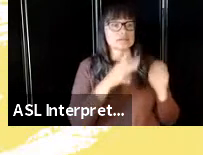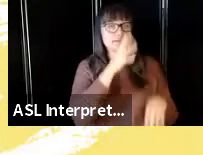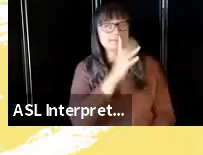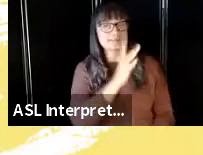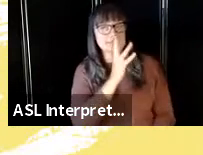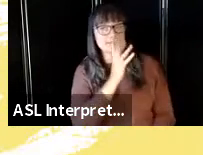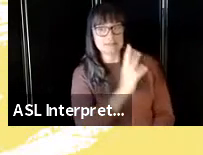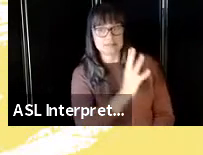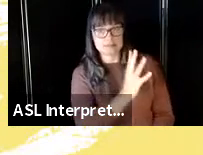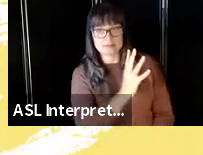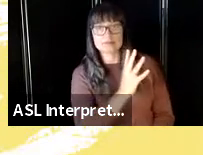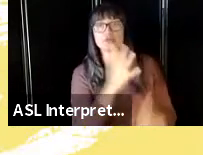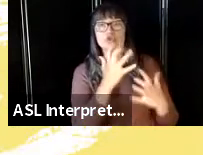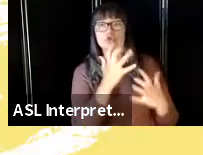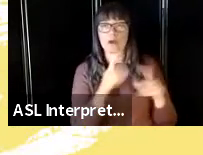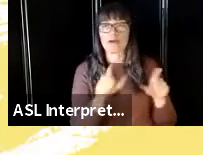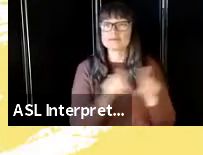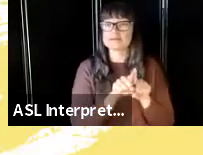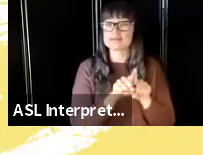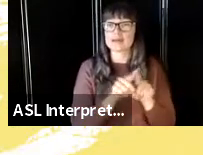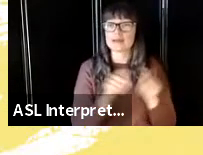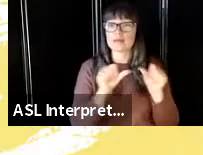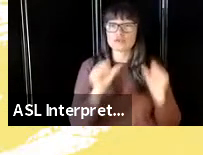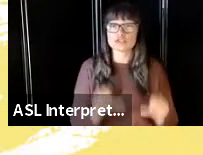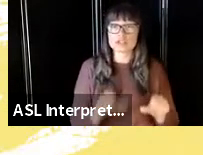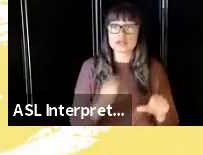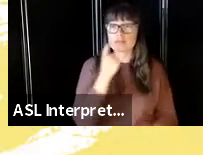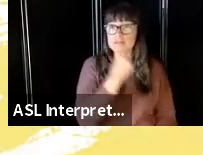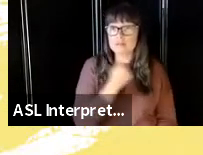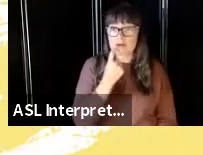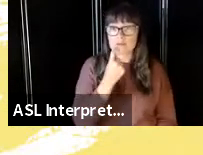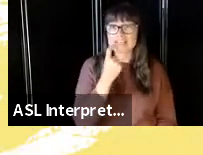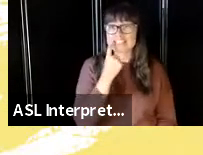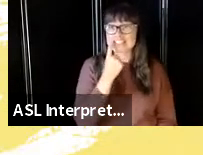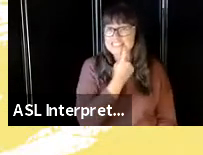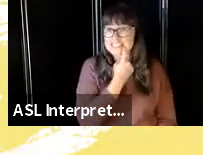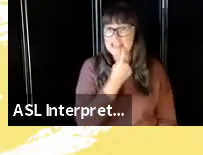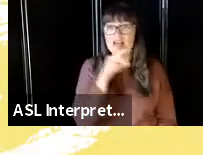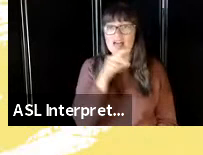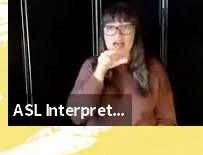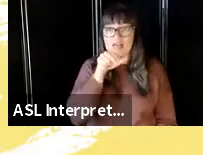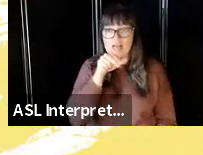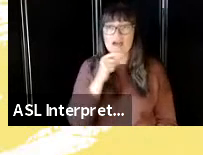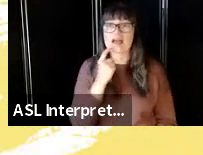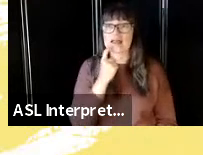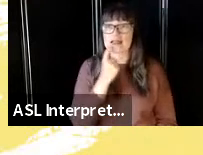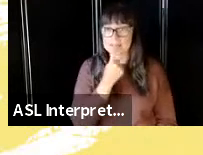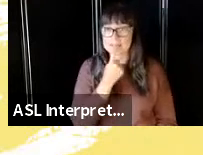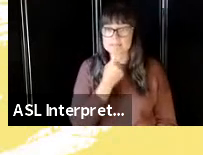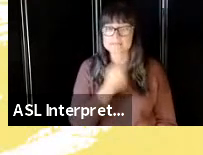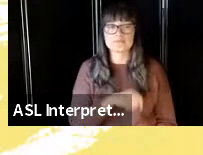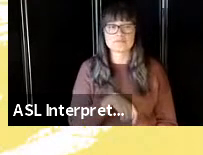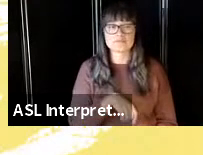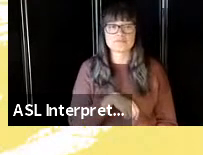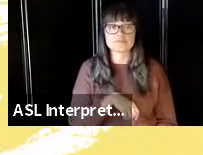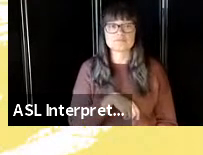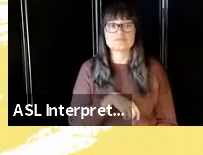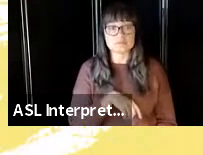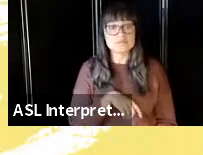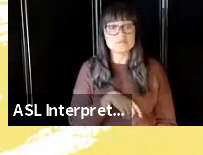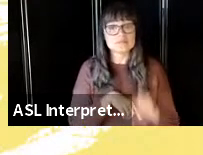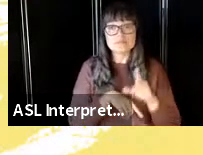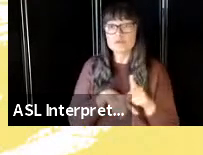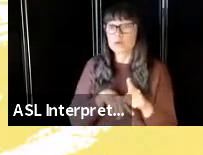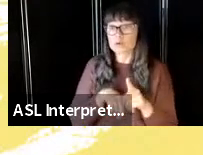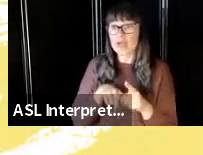speaking. You want the same shape of your mouth, teeth, tongue, lips, right? Look into any vitamins or medications you're taking that could be affecting